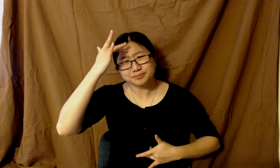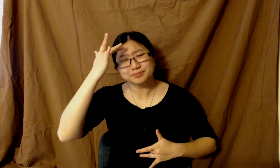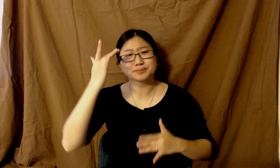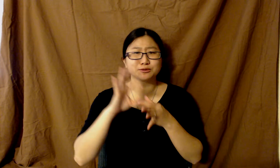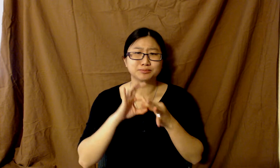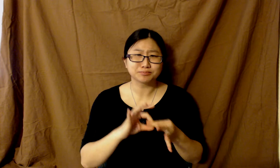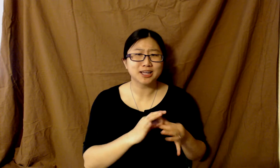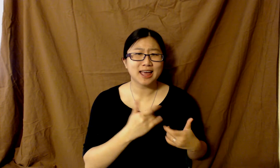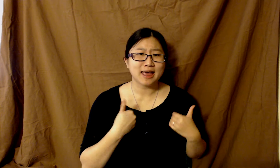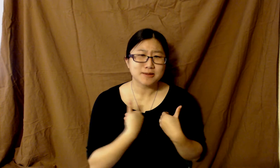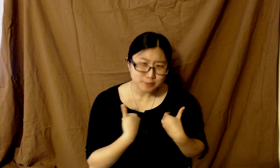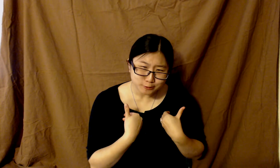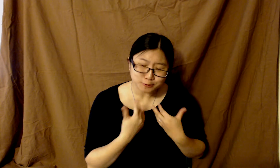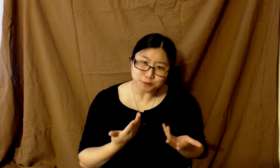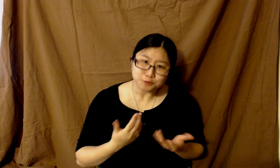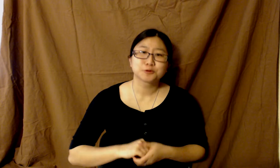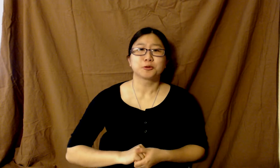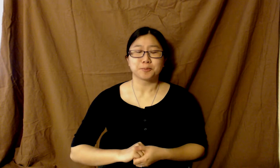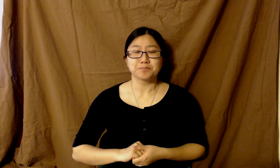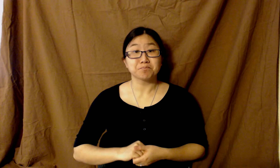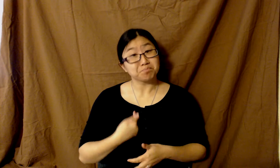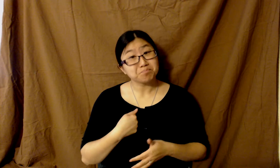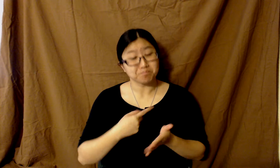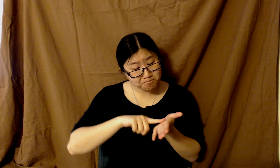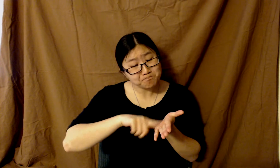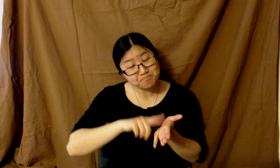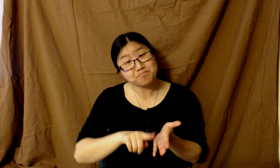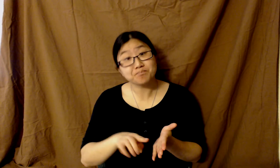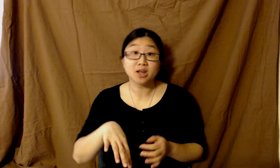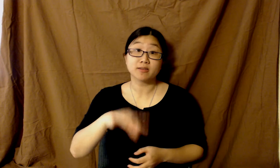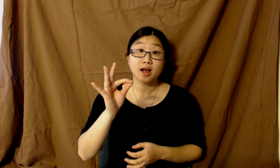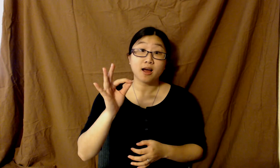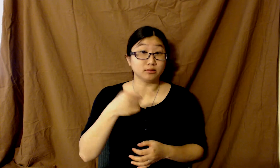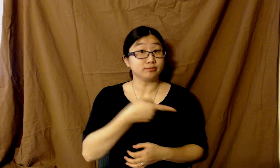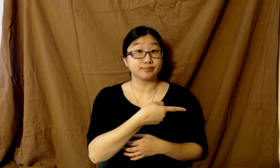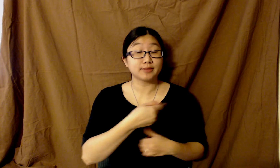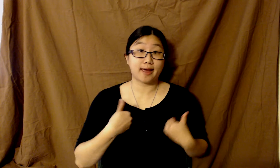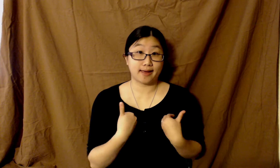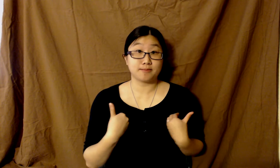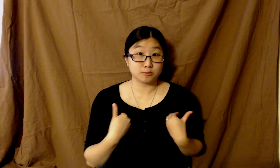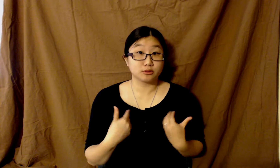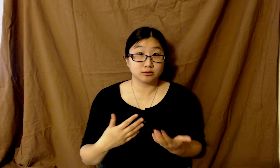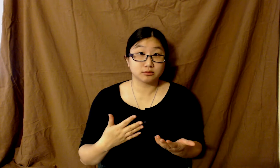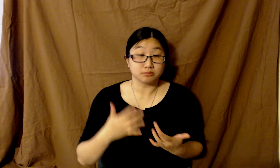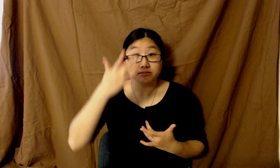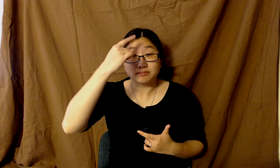I discovered is that I do believe they can suffer from mental illness. And actually looking and trying to identify mental illness in